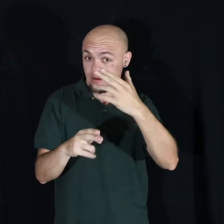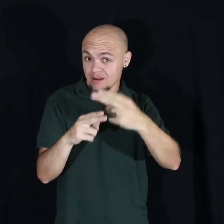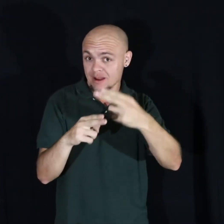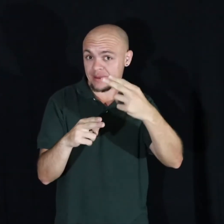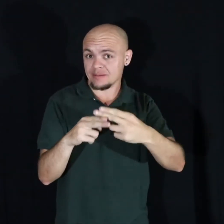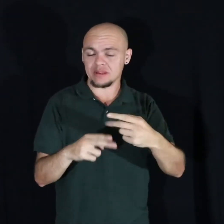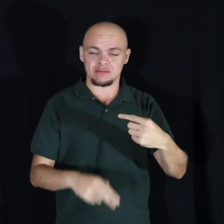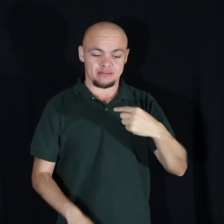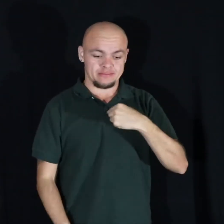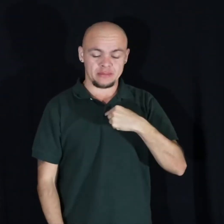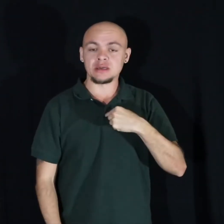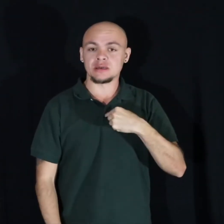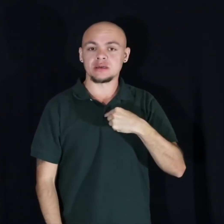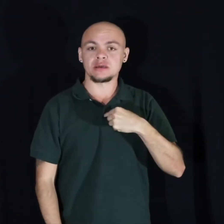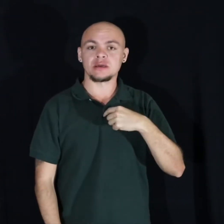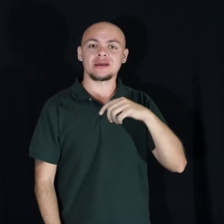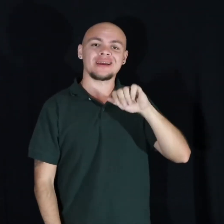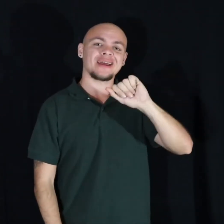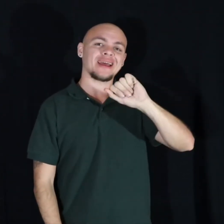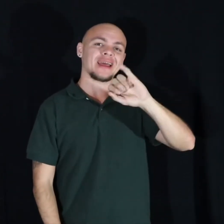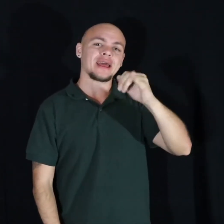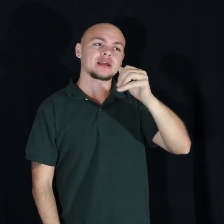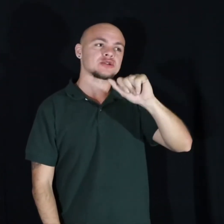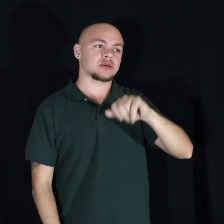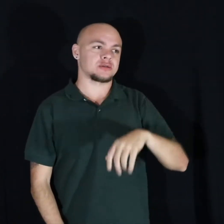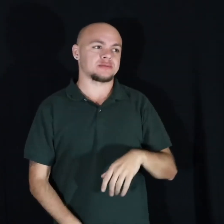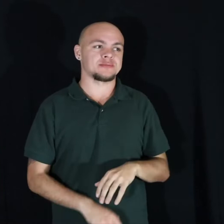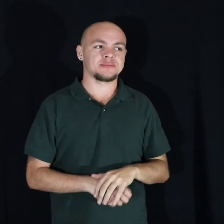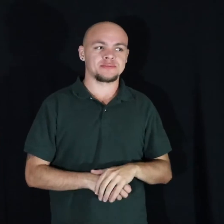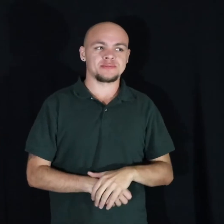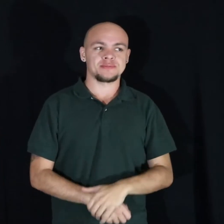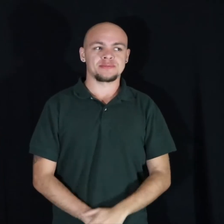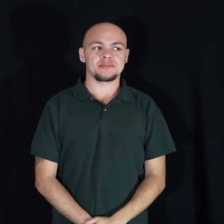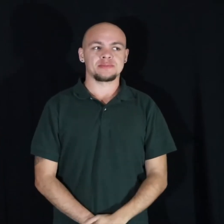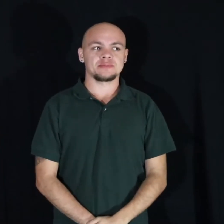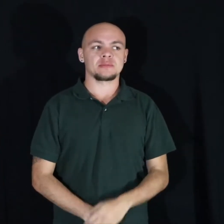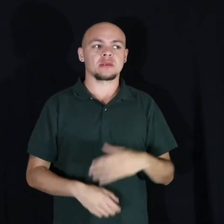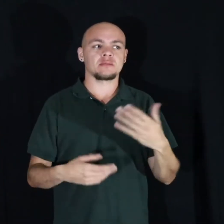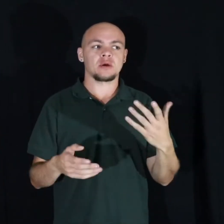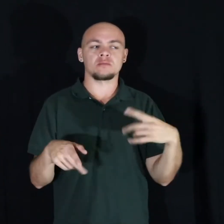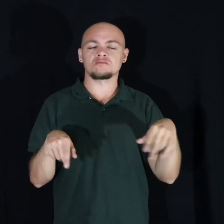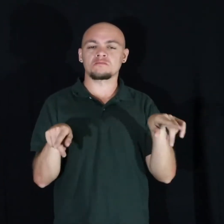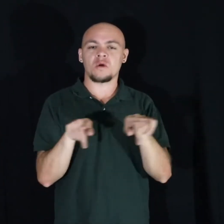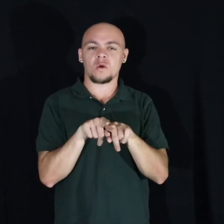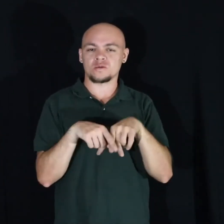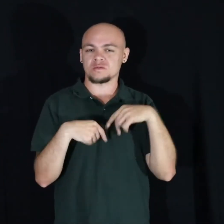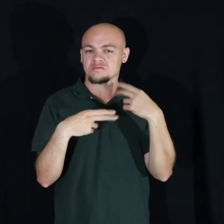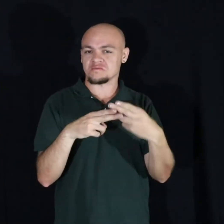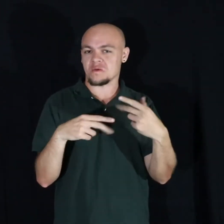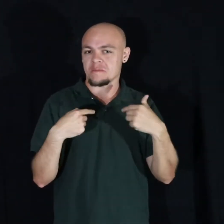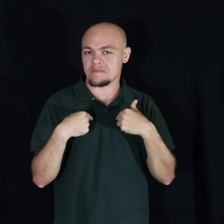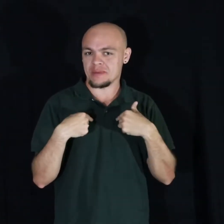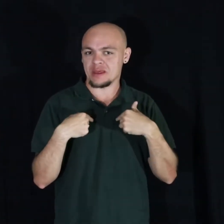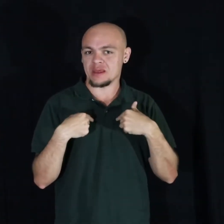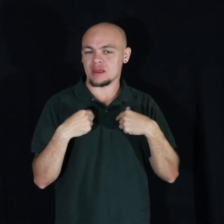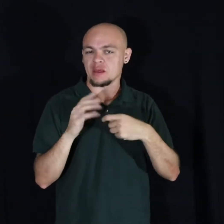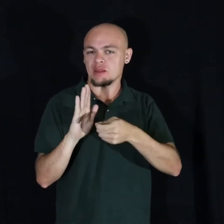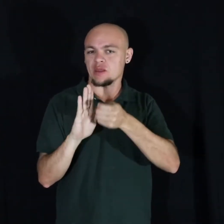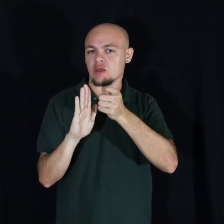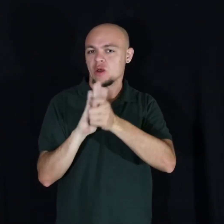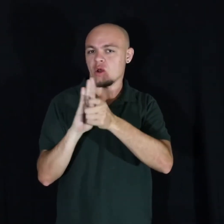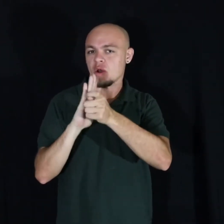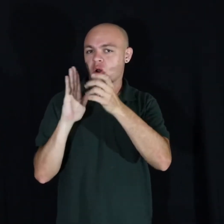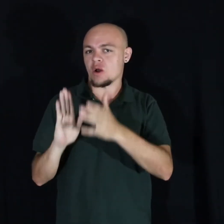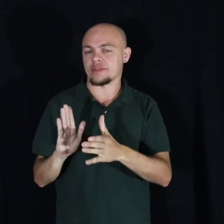I am Asia, but you could also refer to me as the author